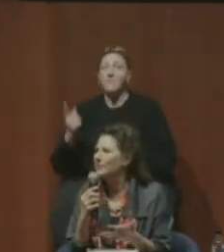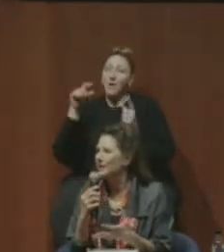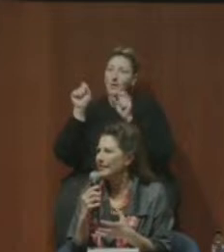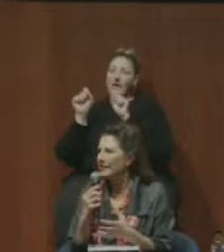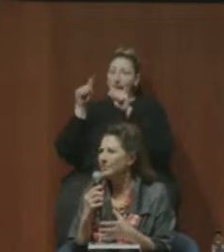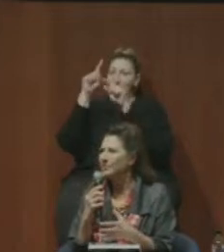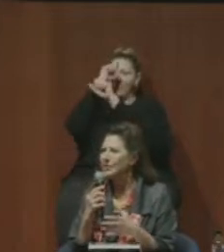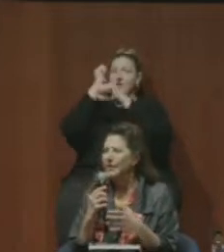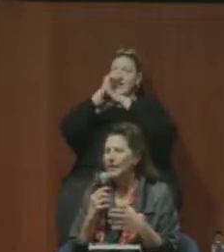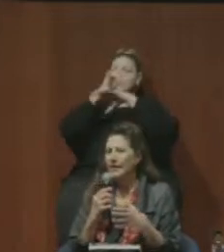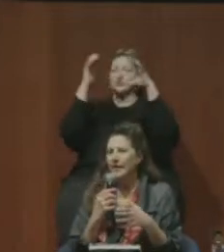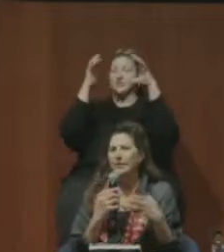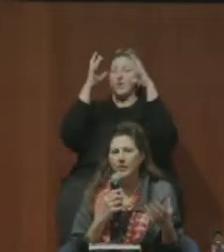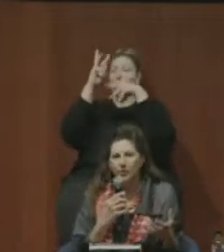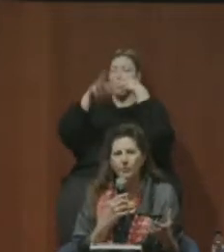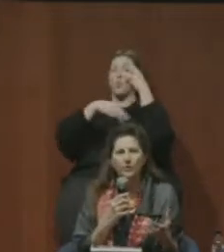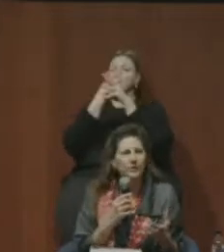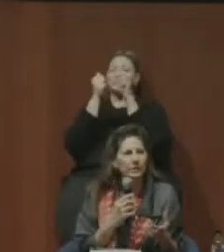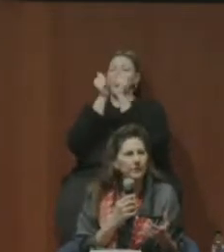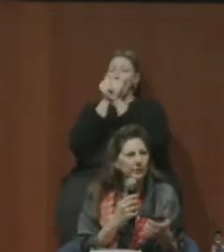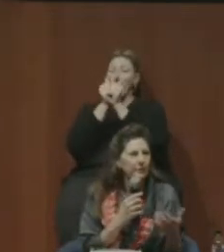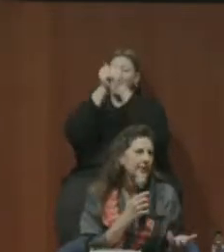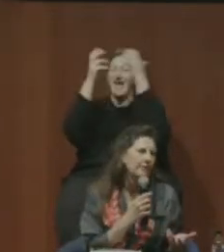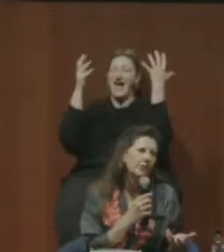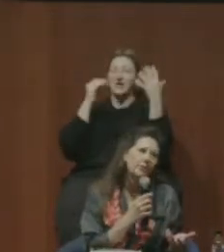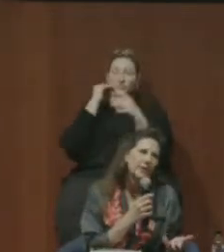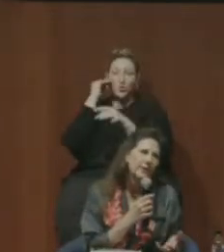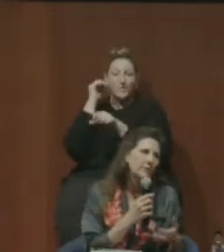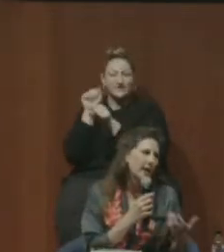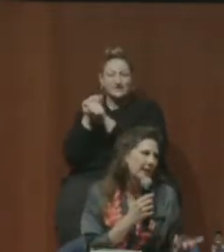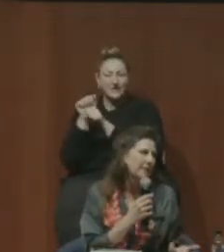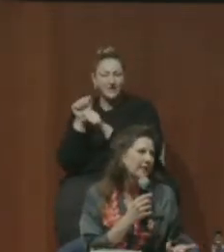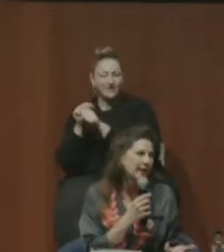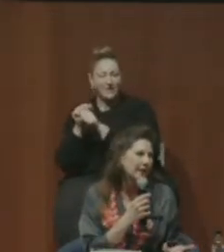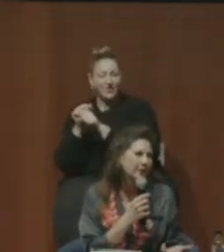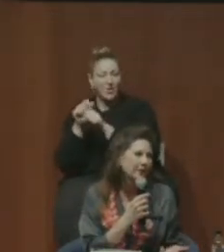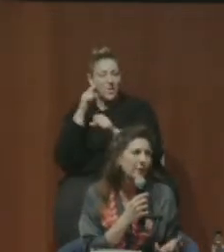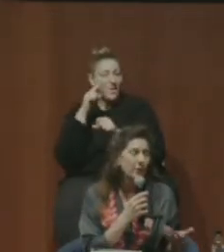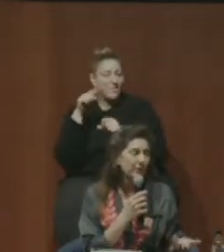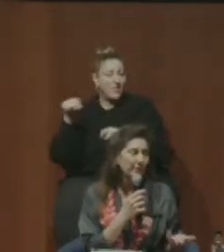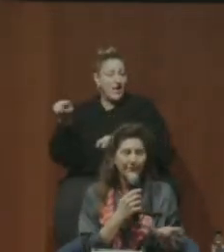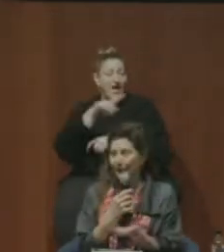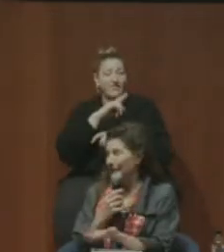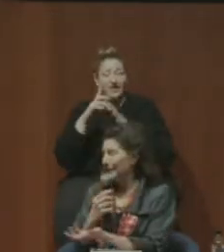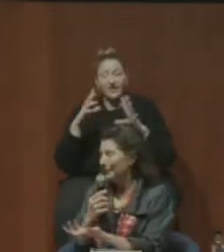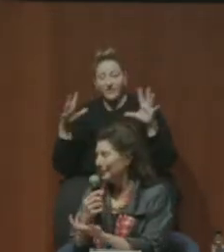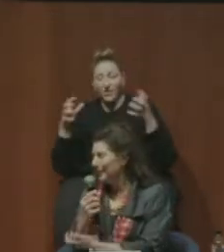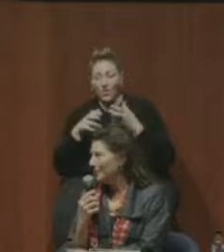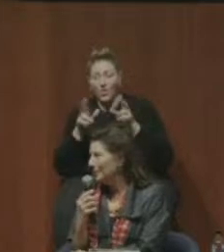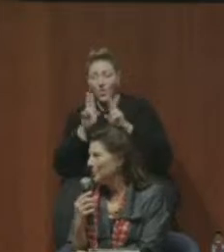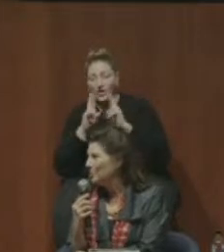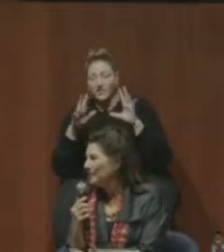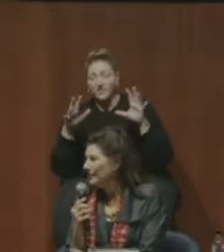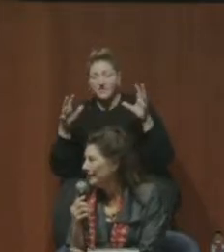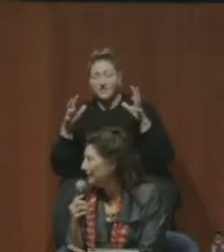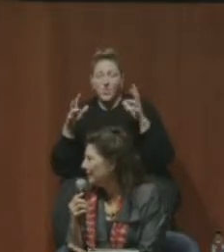paid domestic labor. In this world, we believe unions and rights are the answer. And of course, we look at unionization enrollment in this country